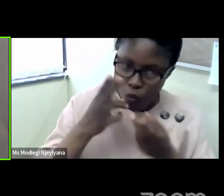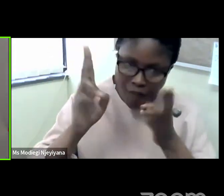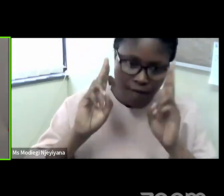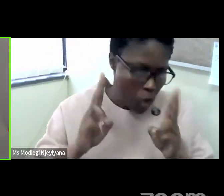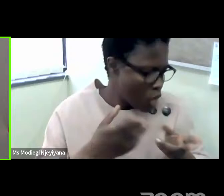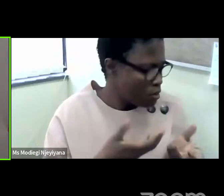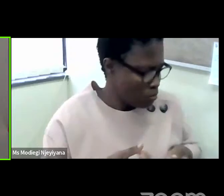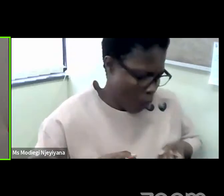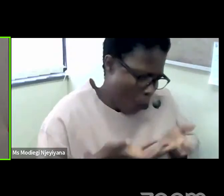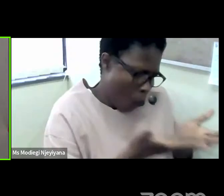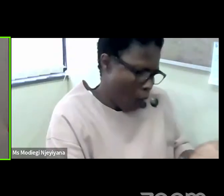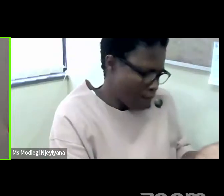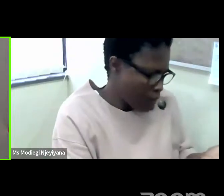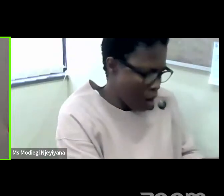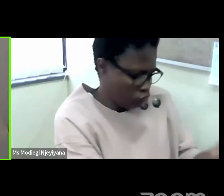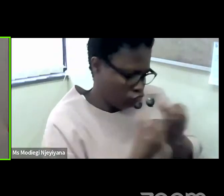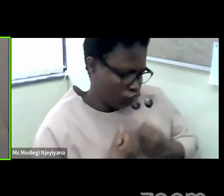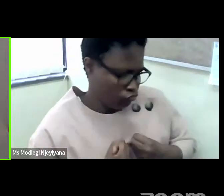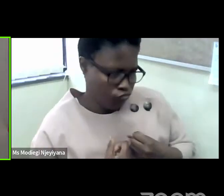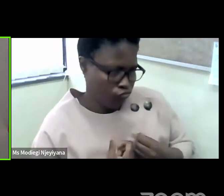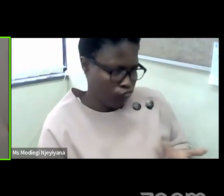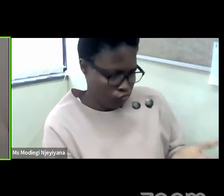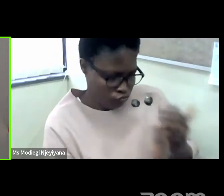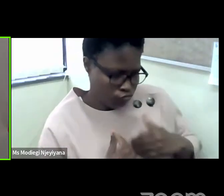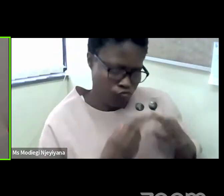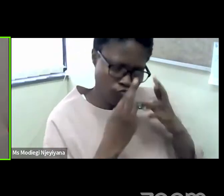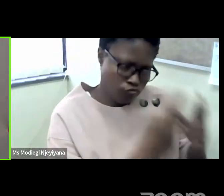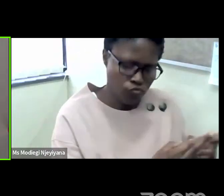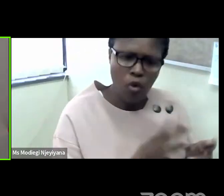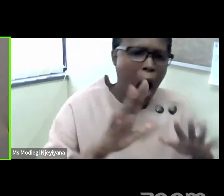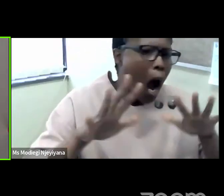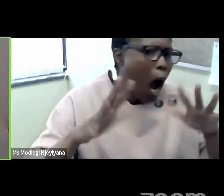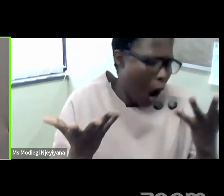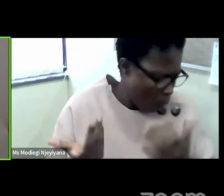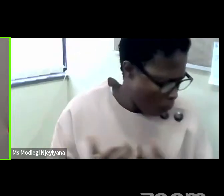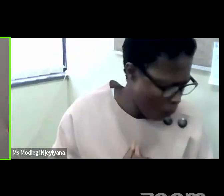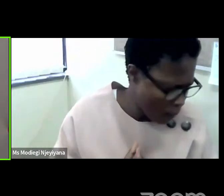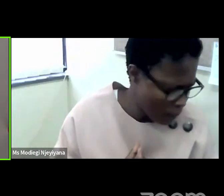When a child is finished with school and they want to go to a university,